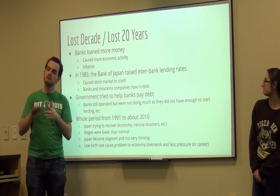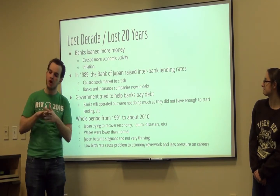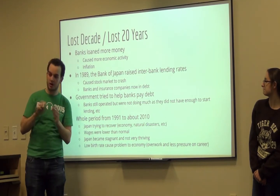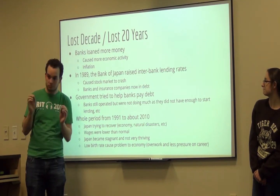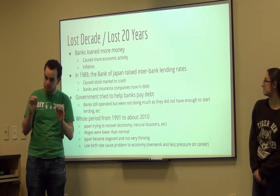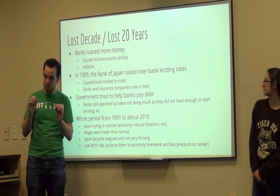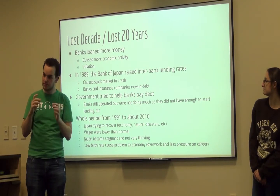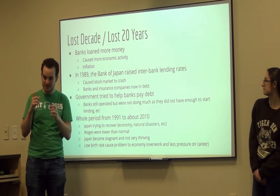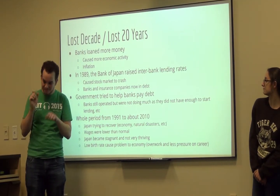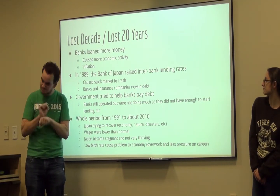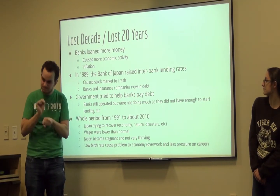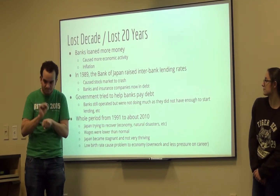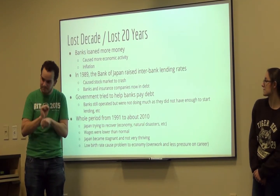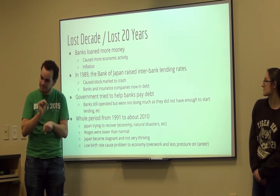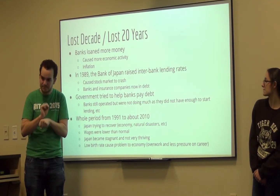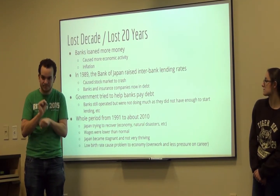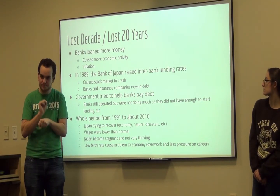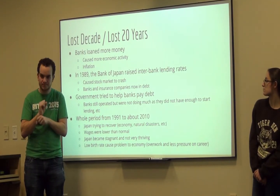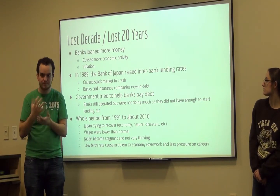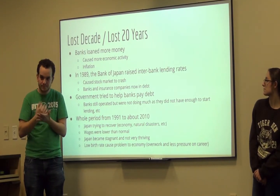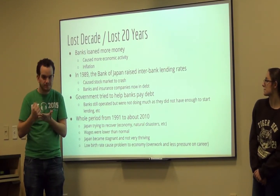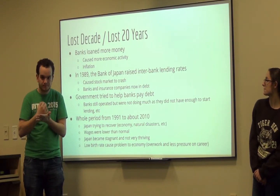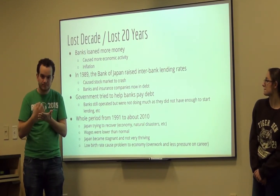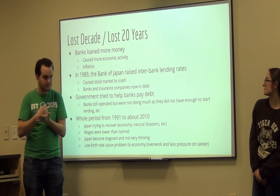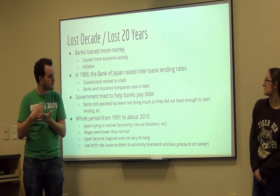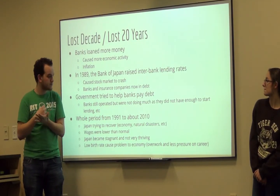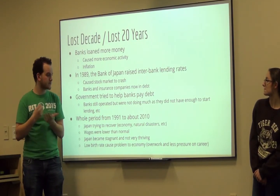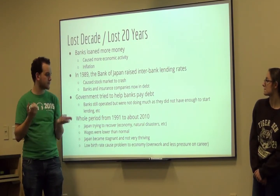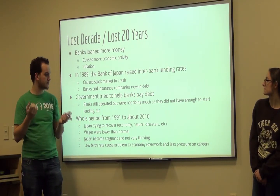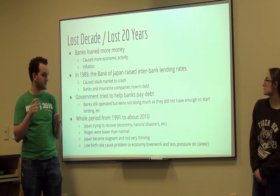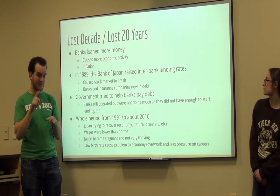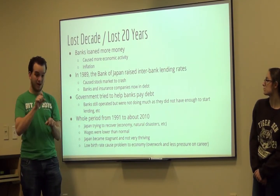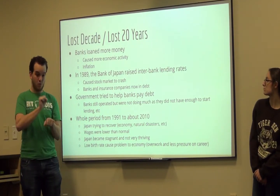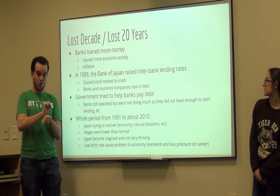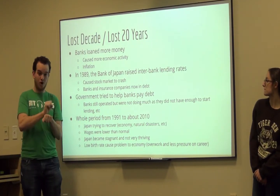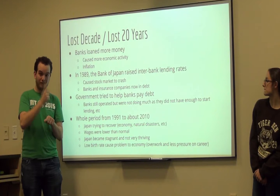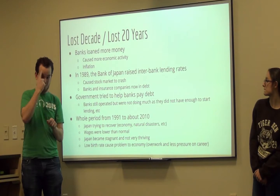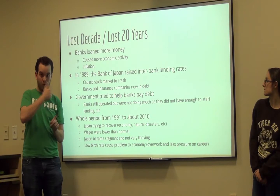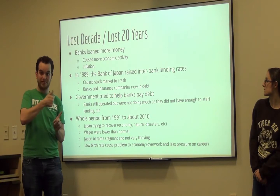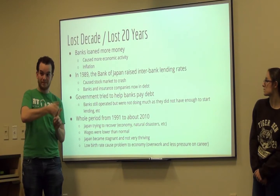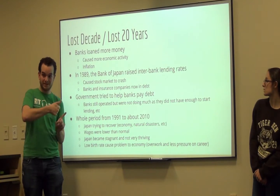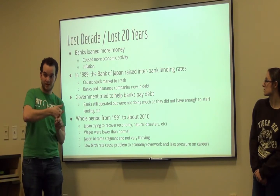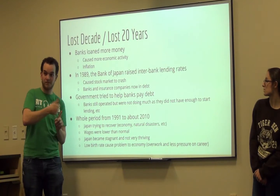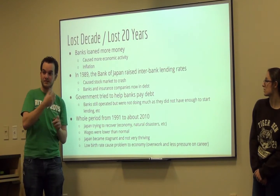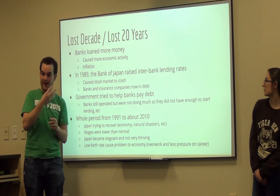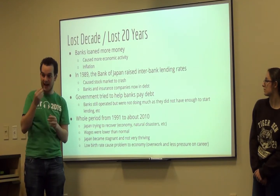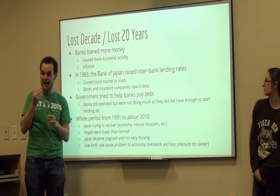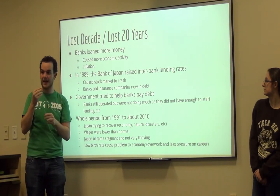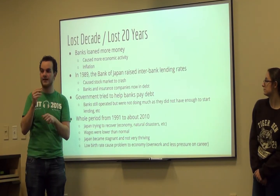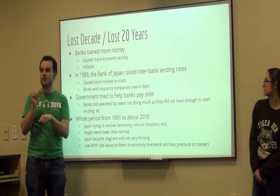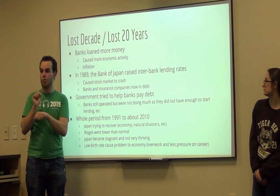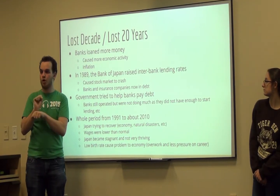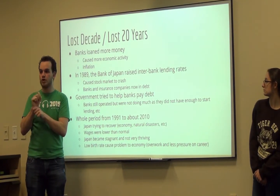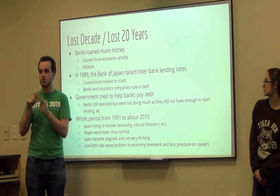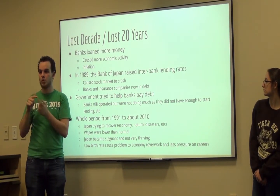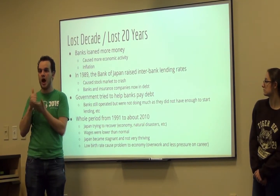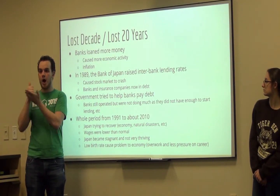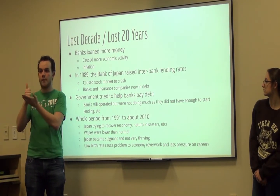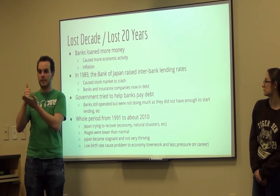not taking any vacations, rarely if ever taking a break. They just worked themselves as much as they could to support